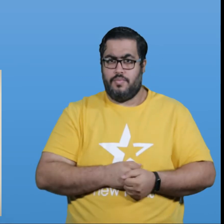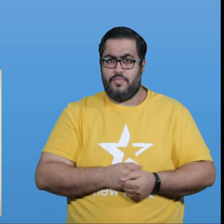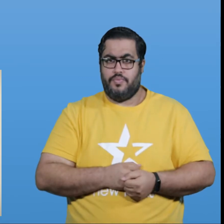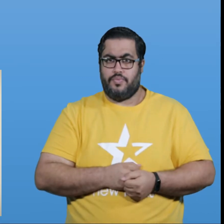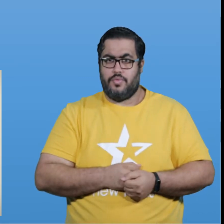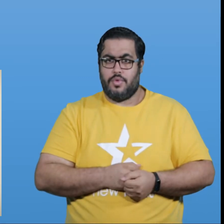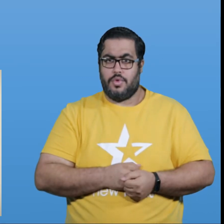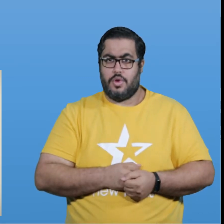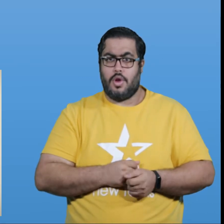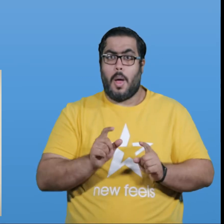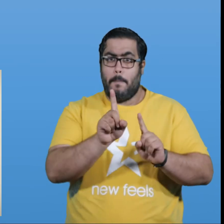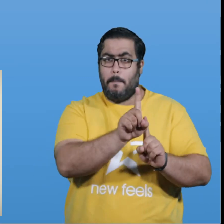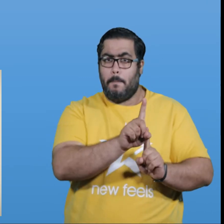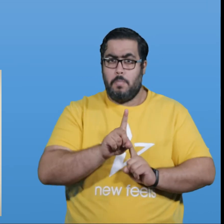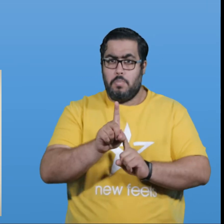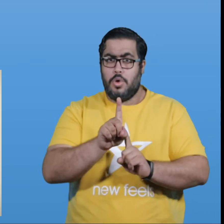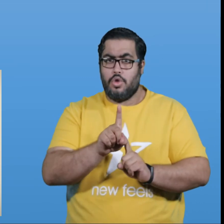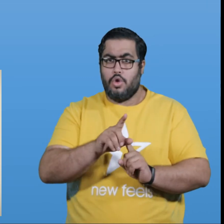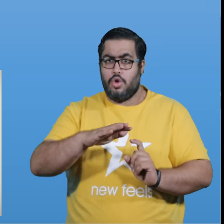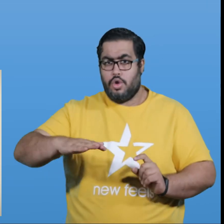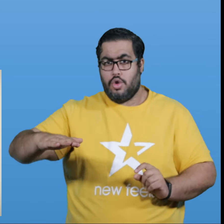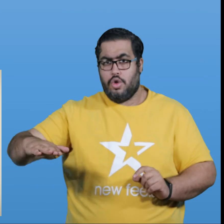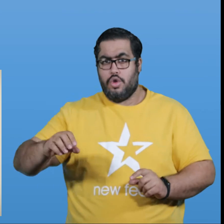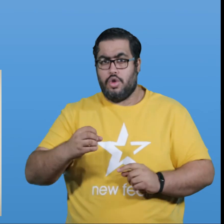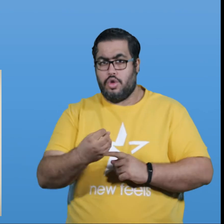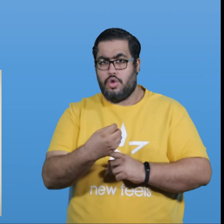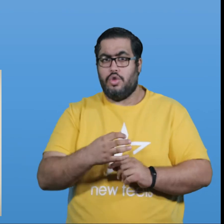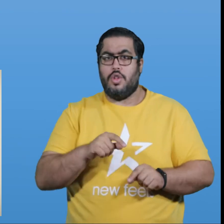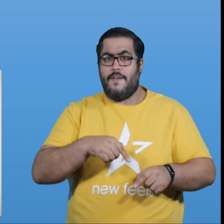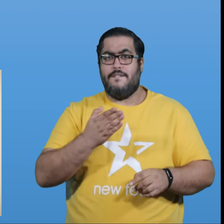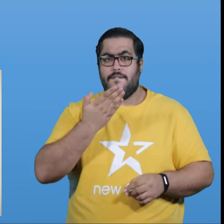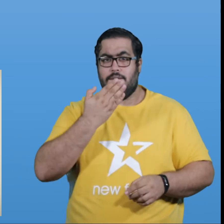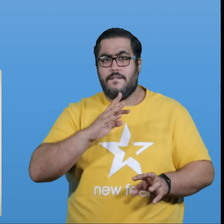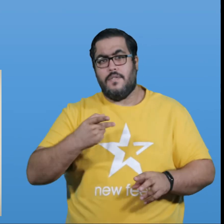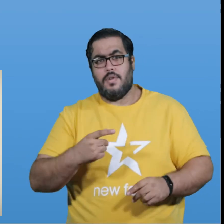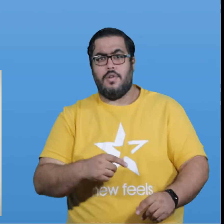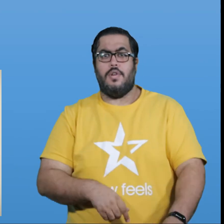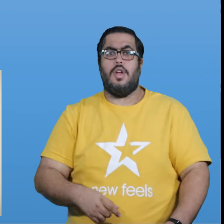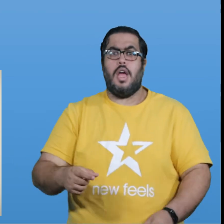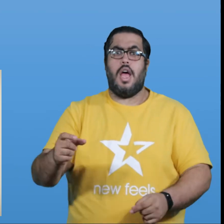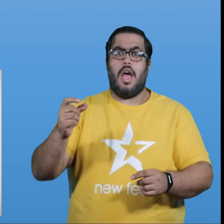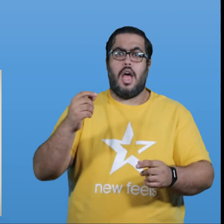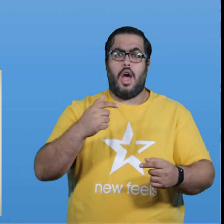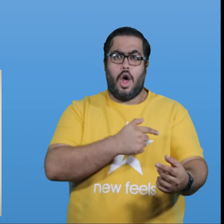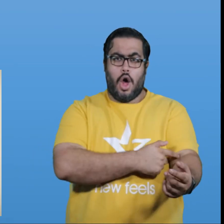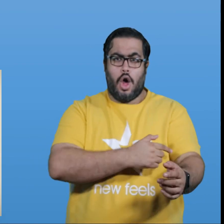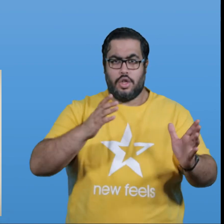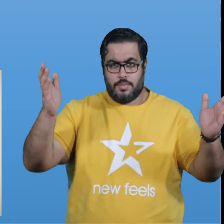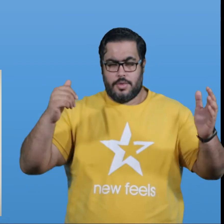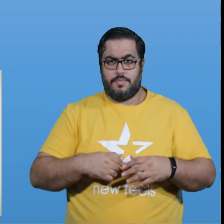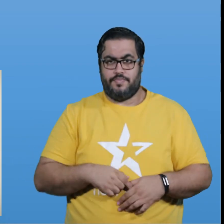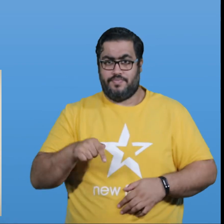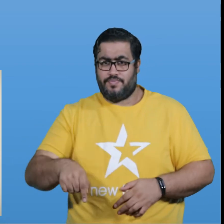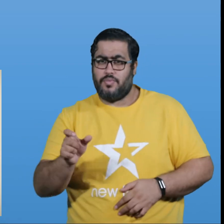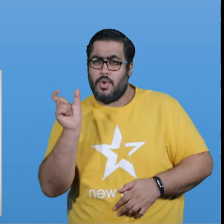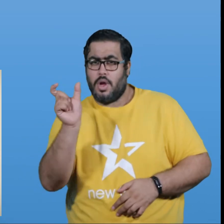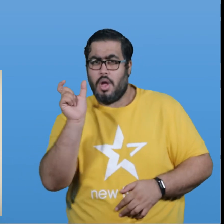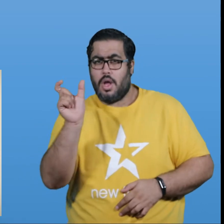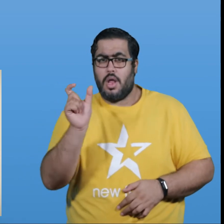know, so now we'll put you to the test and see if you can figure out the answers or not. Fill in the spaces with words from